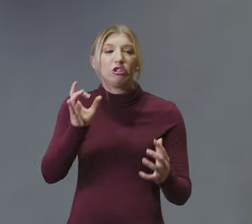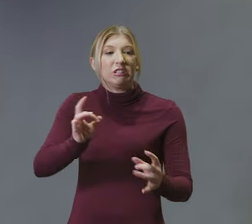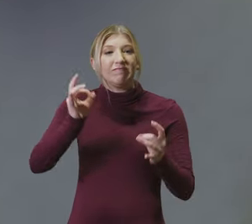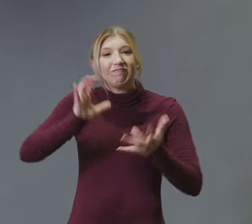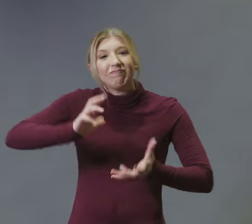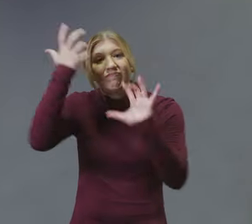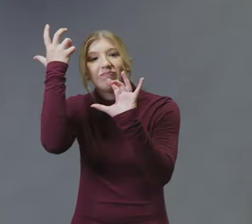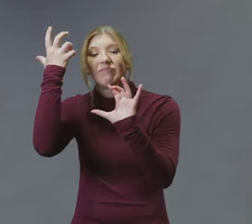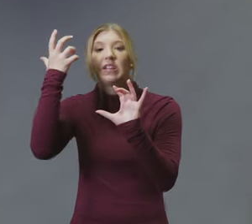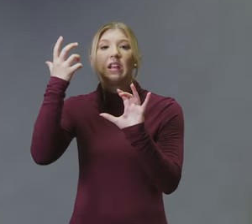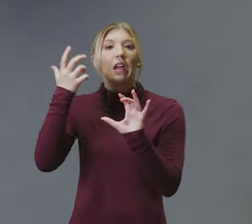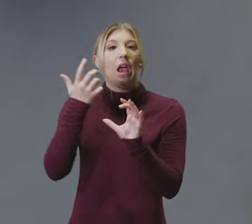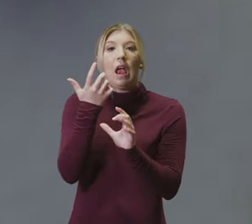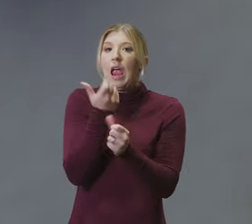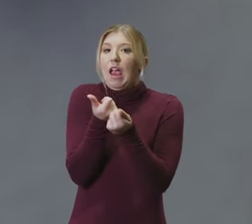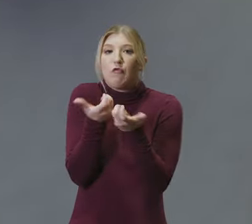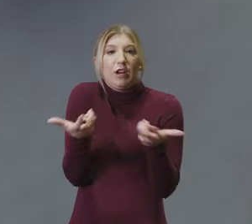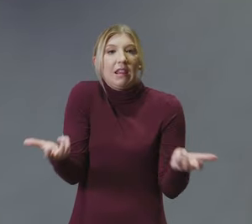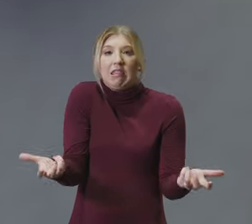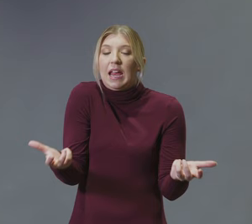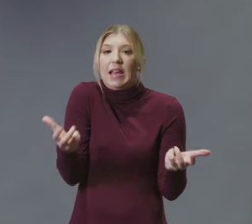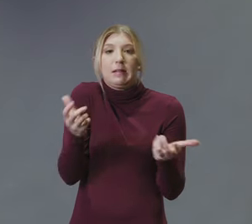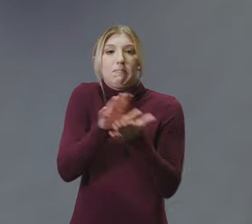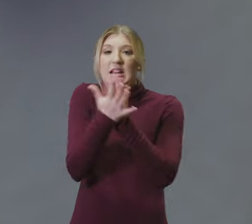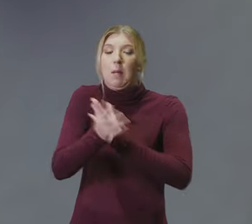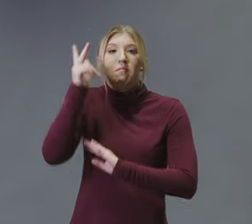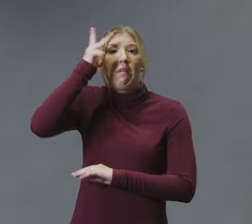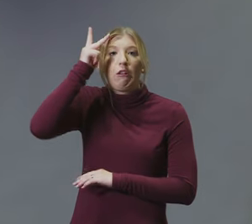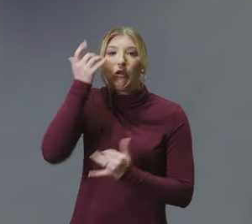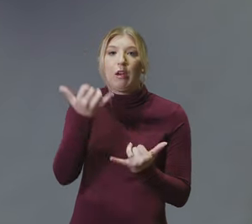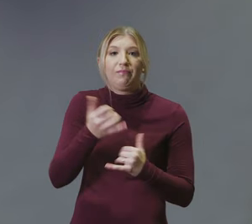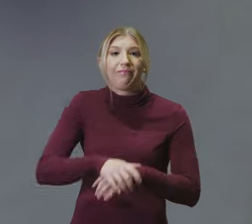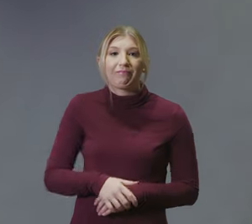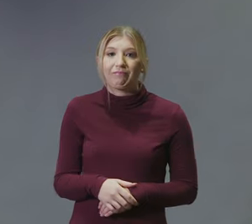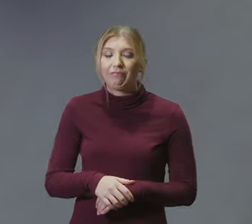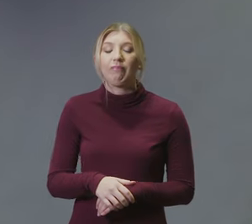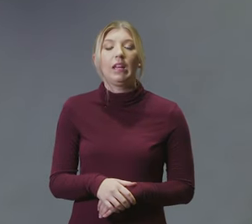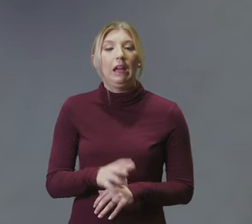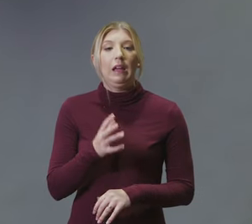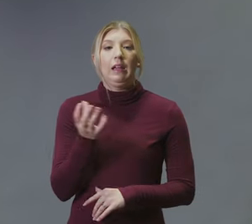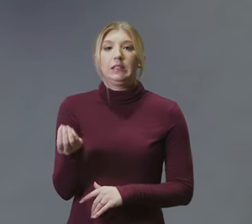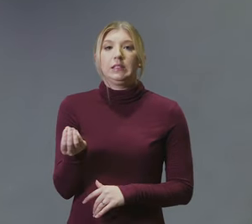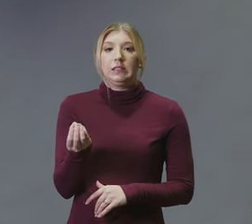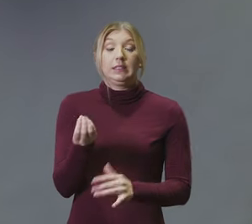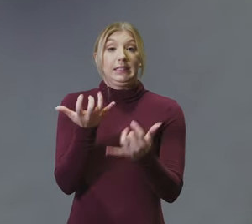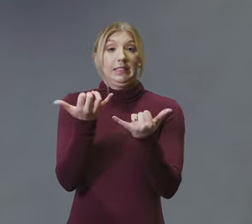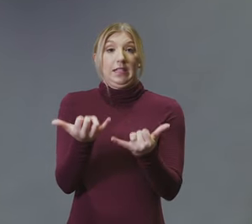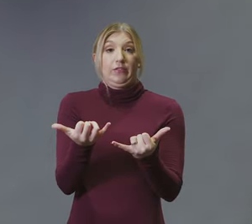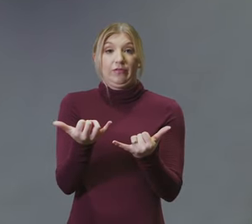turmoil. Everything, it seems, can be politicized now. And